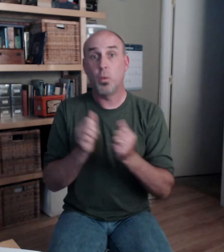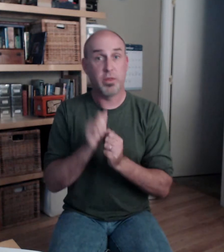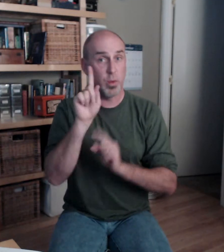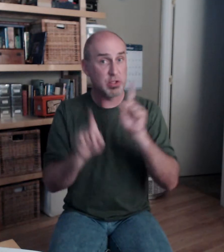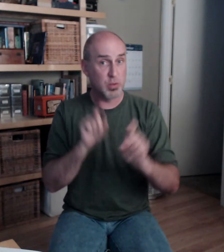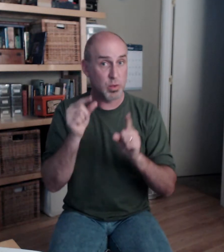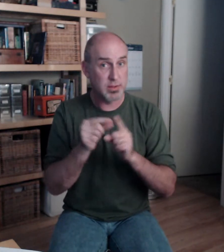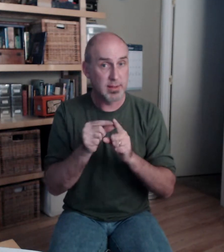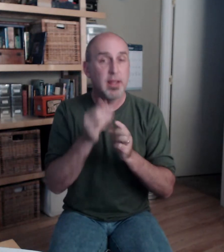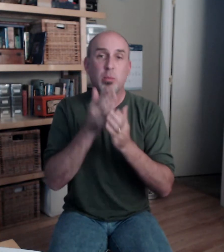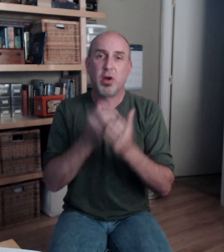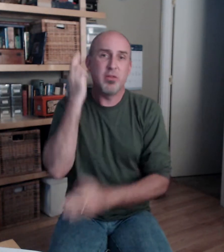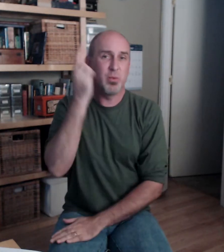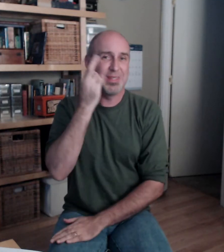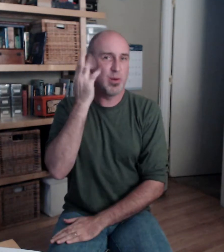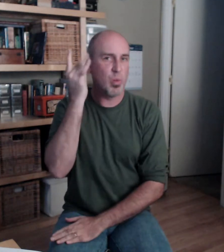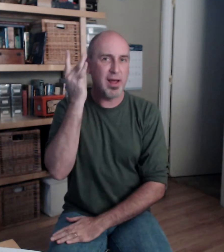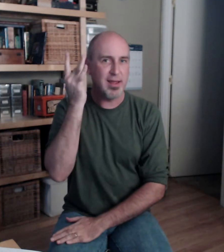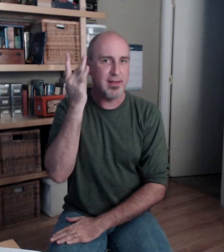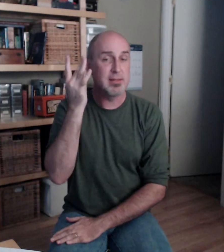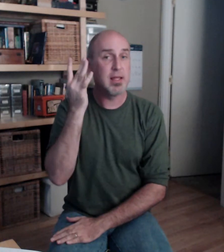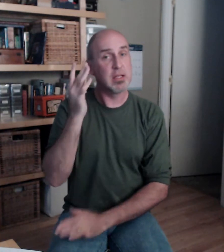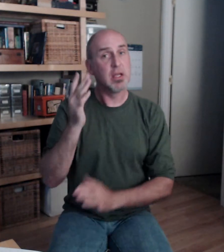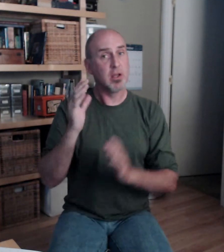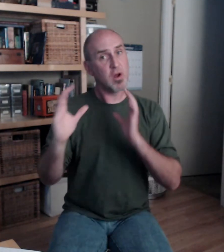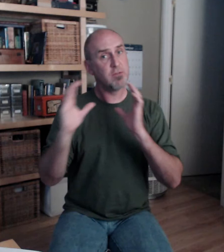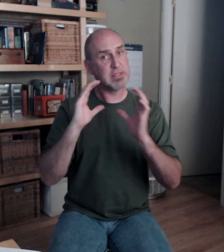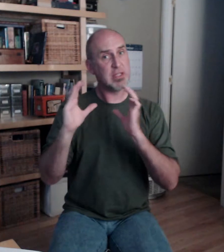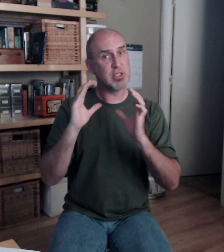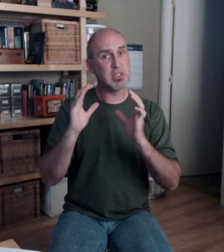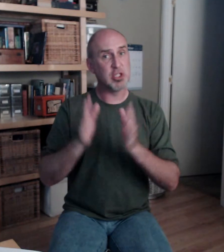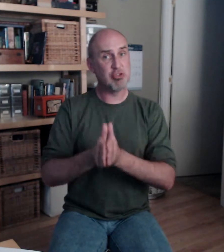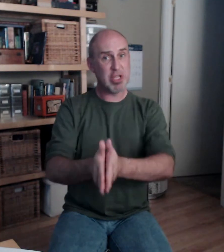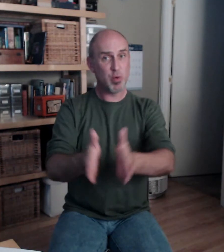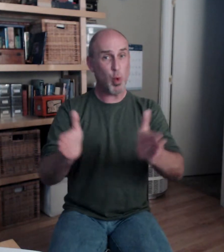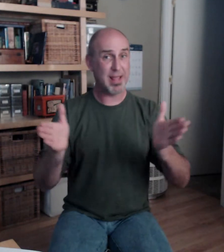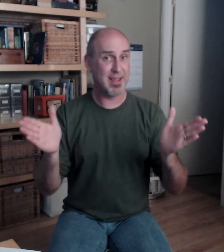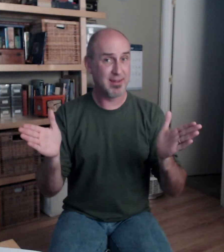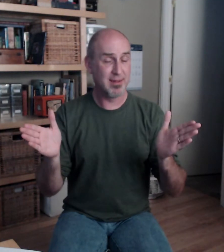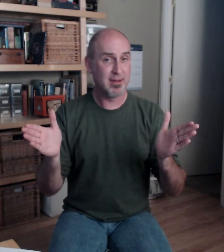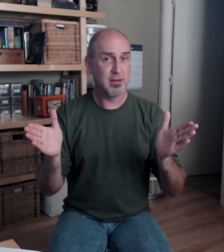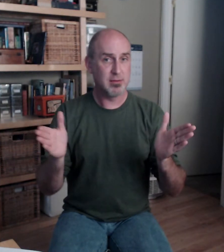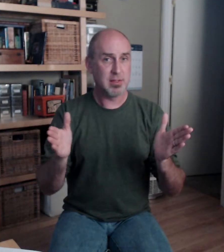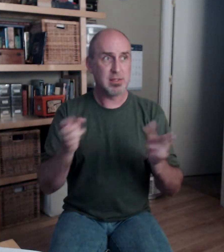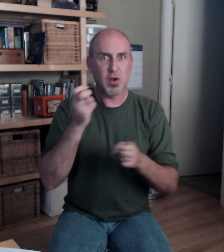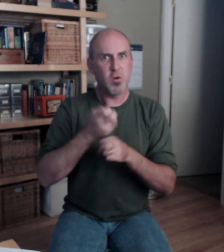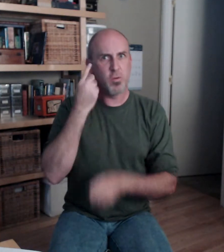with question words. And part of the reason why is that conversation generally is hard for